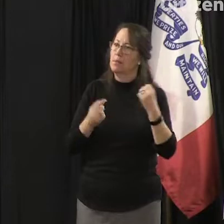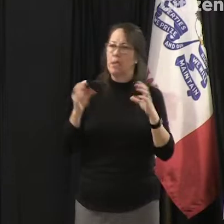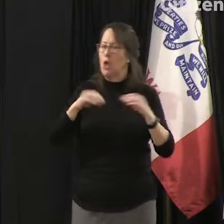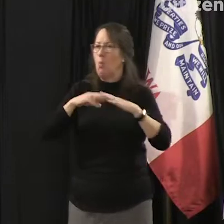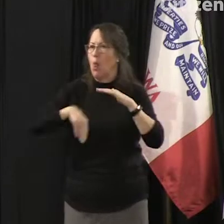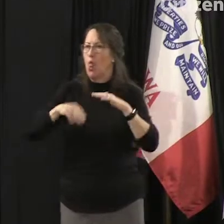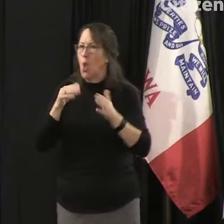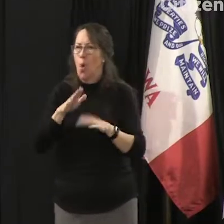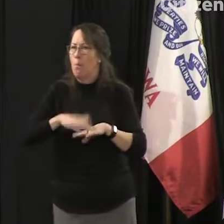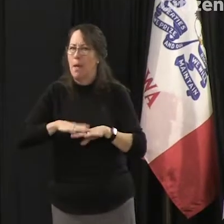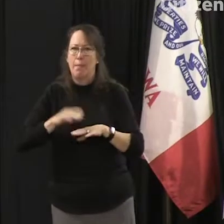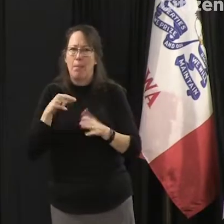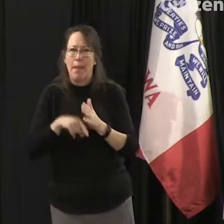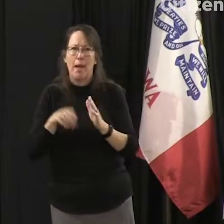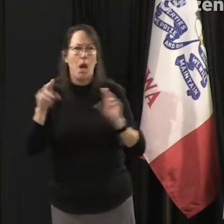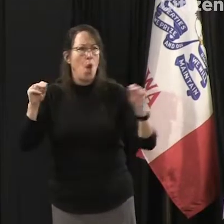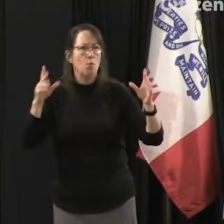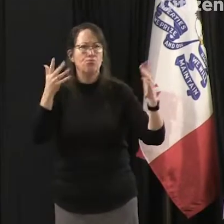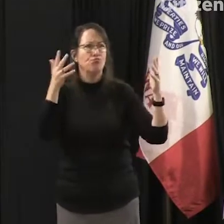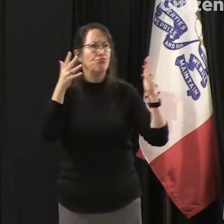sub-minimum wage at all.